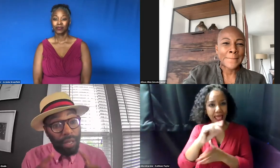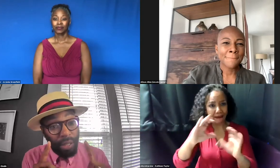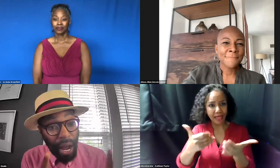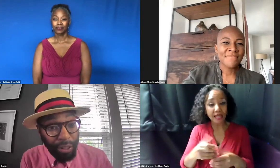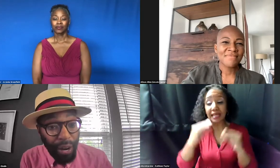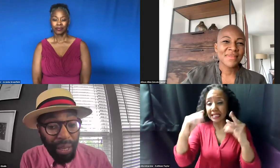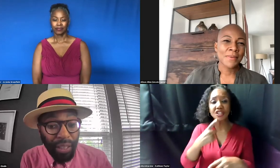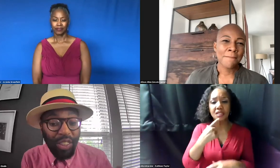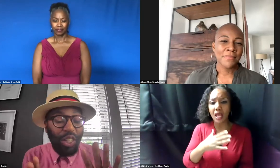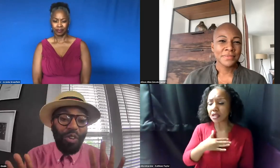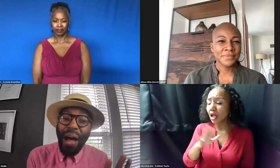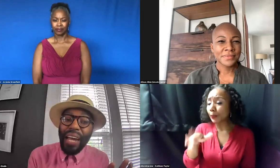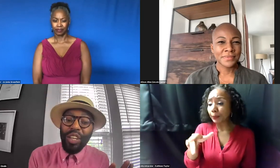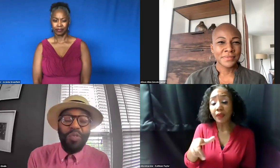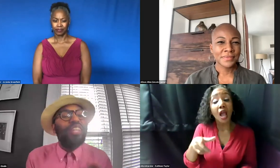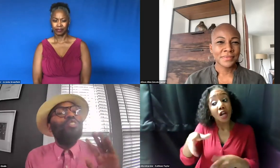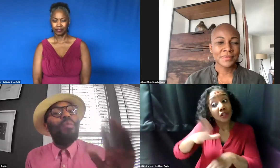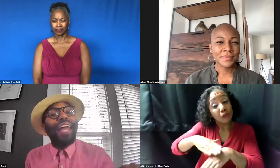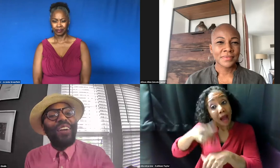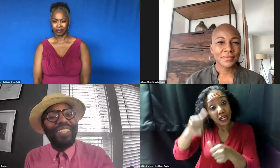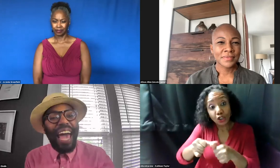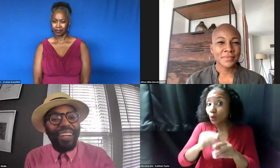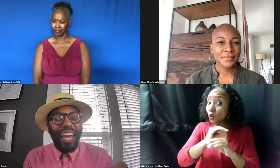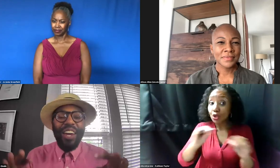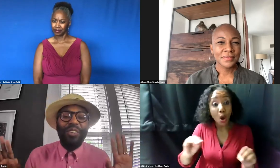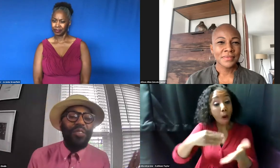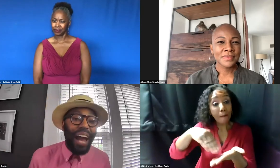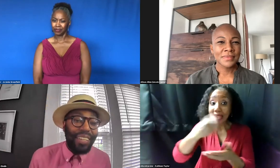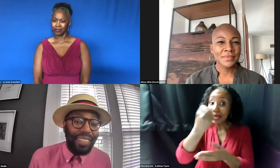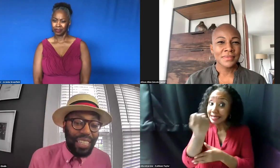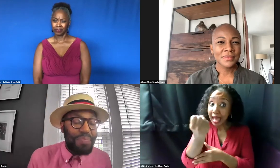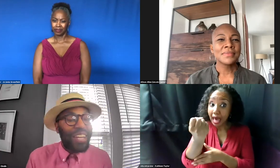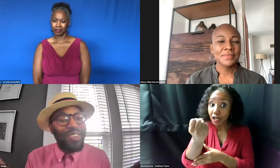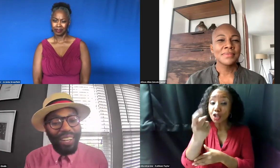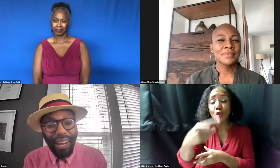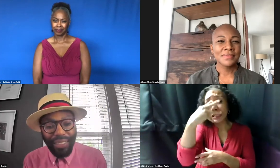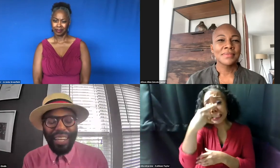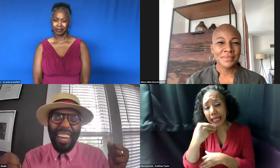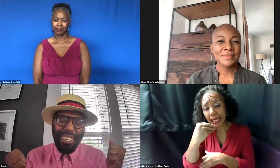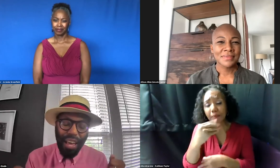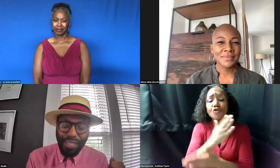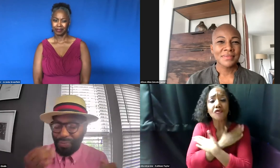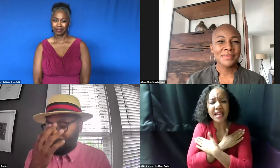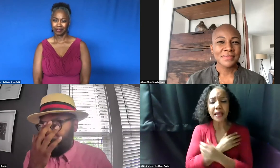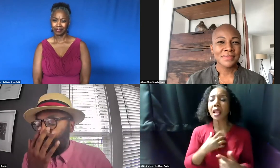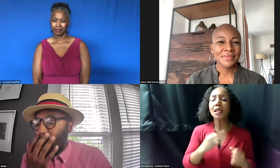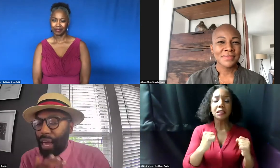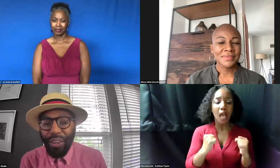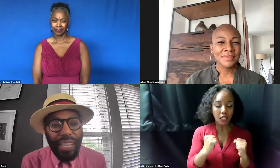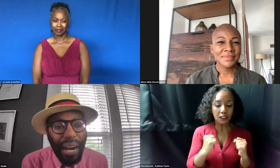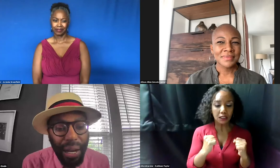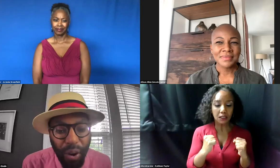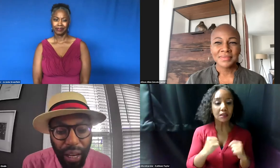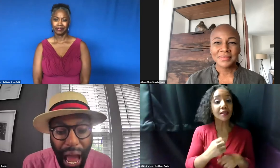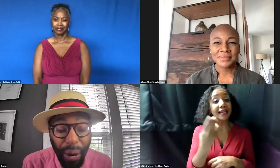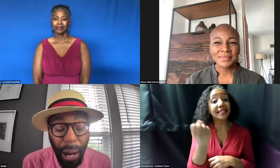says, Dr. Emdin, just reminding you, there's no ballet on Saturday, so you guys can sleep in and you can rest. And I was like, yes. And